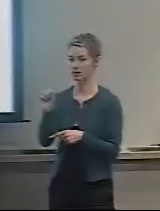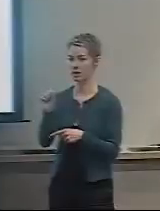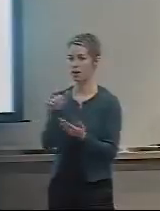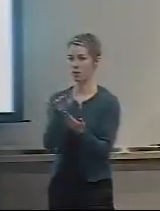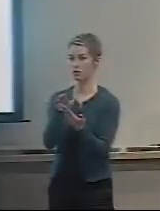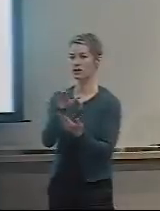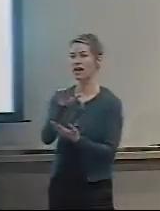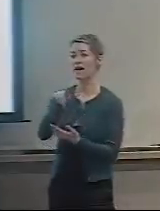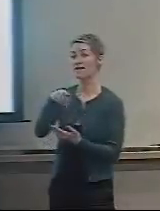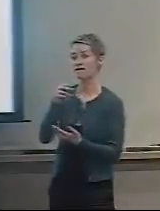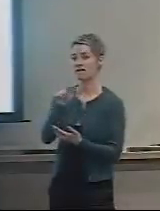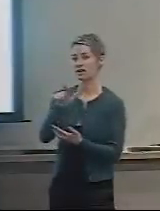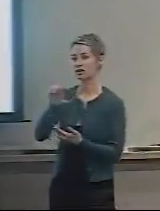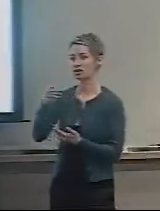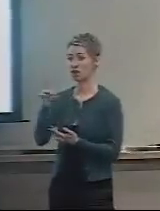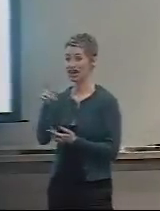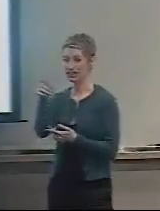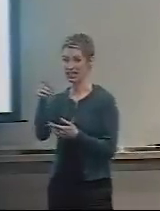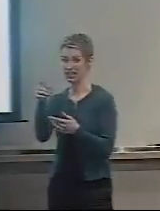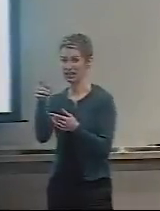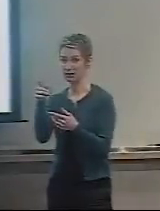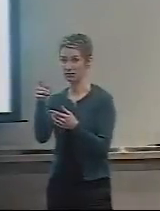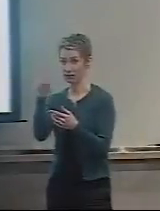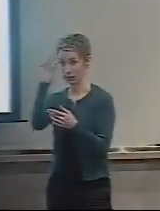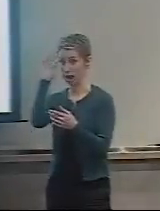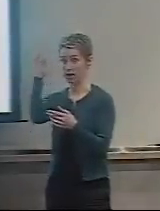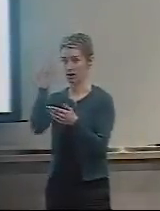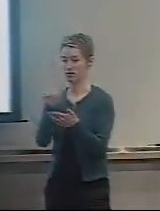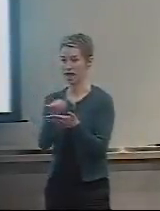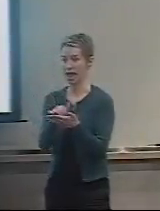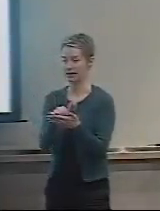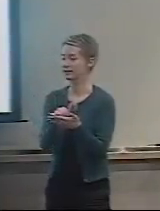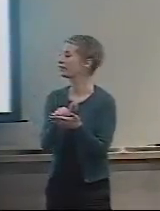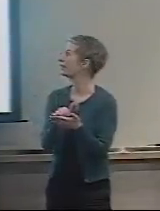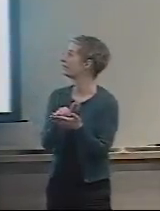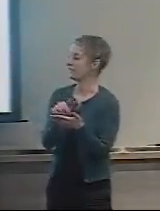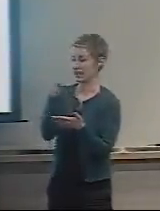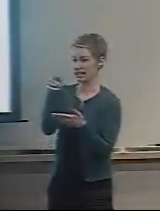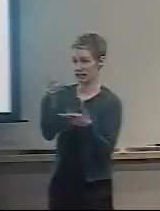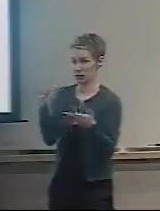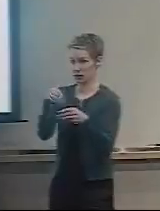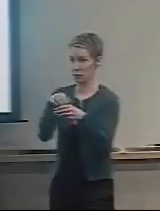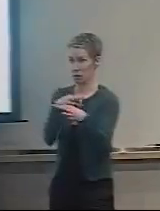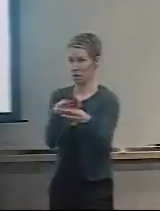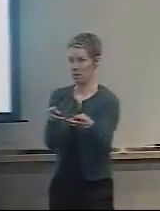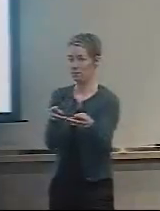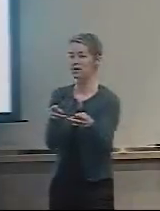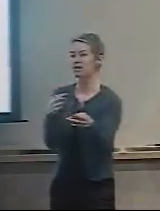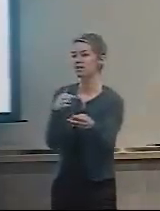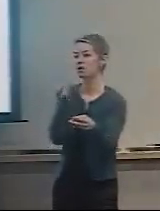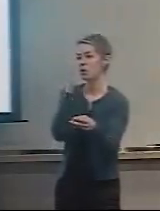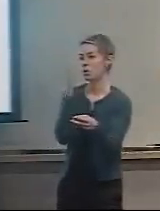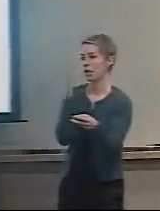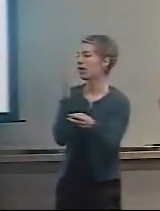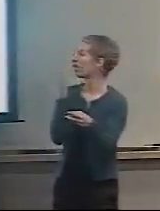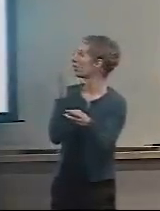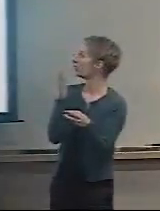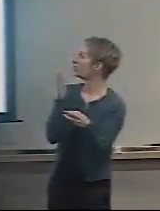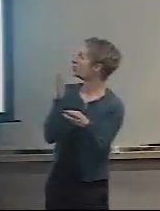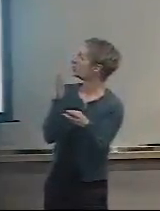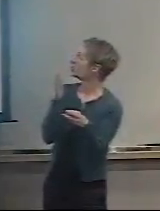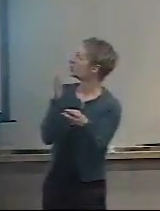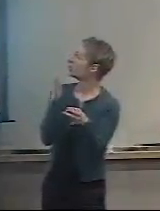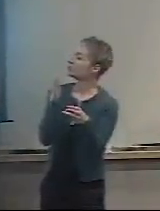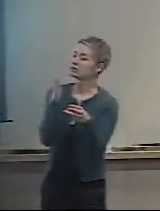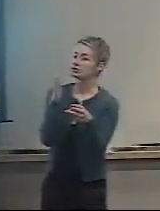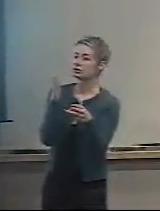pioneered, who's in the room, along with Lukabau and Gray. So we're going to choose the input parameters that minimize the slope of the convex hull and repeat. So we